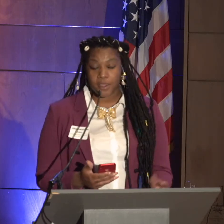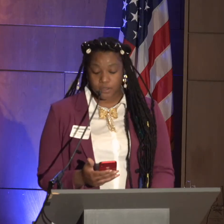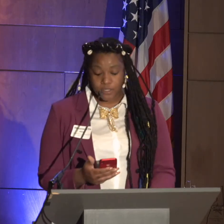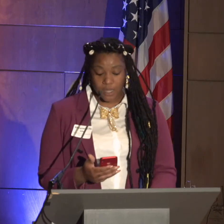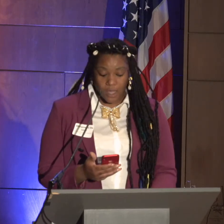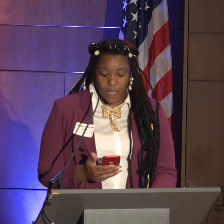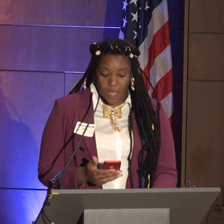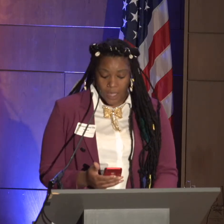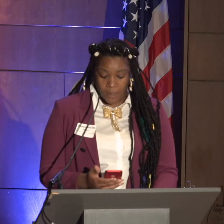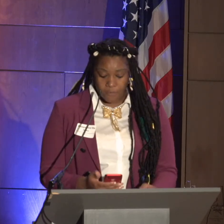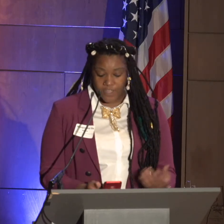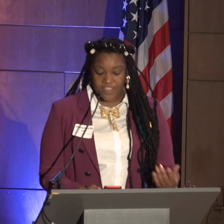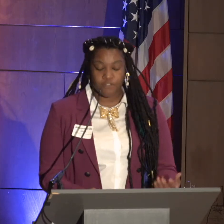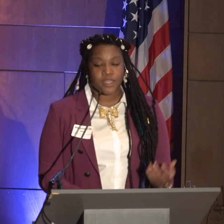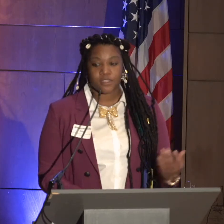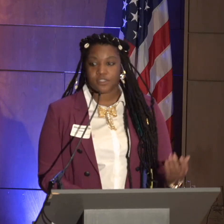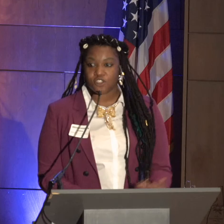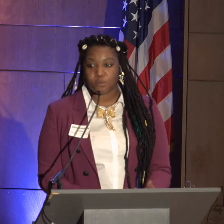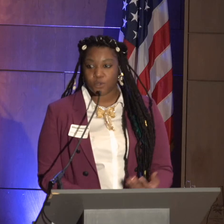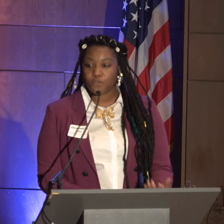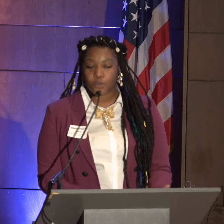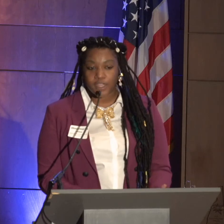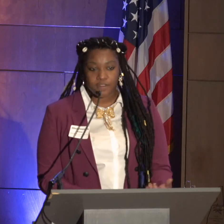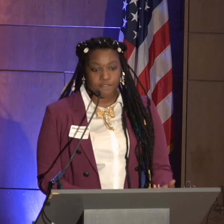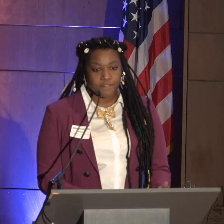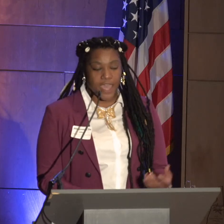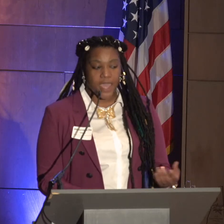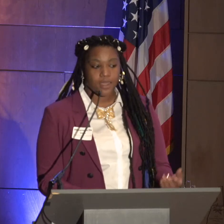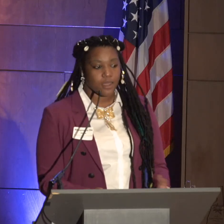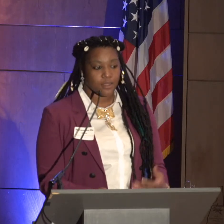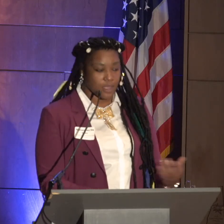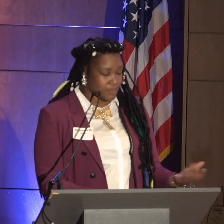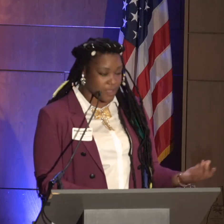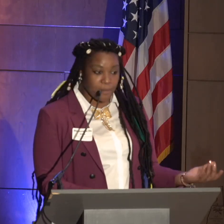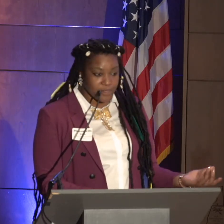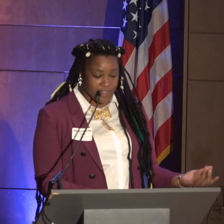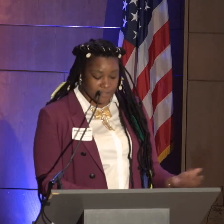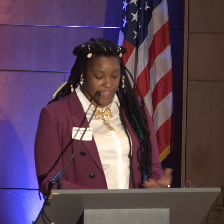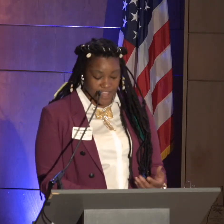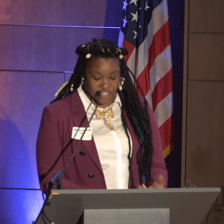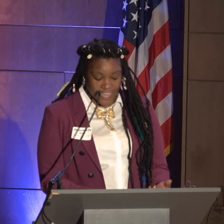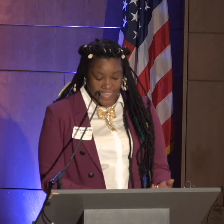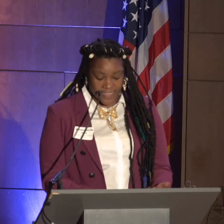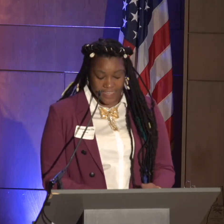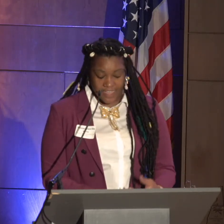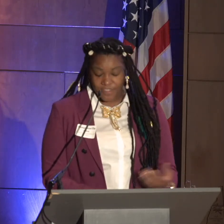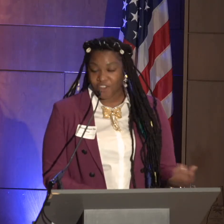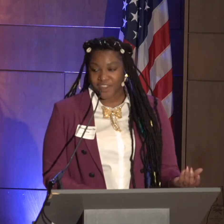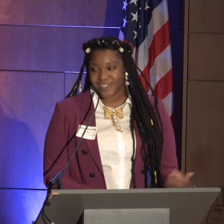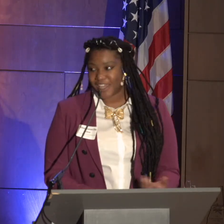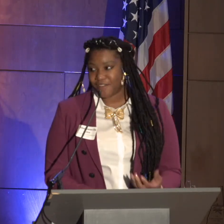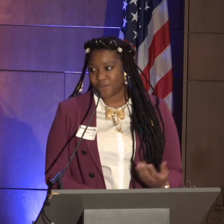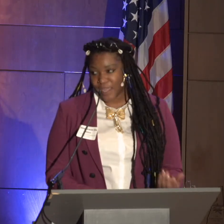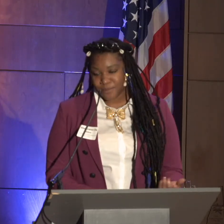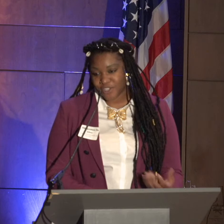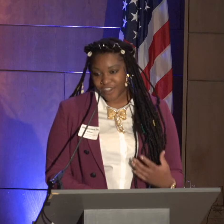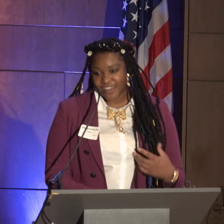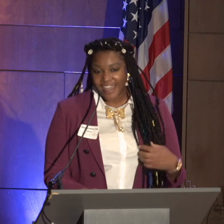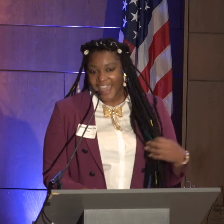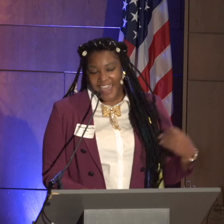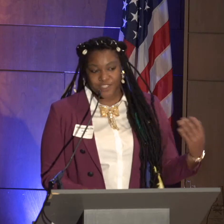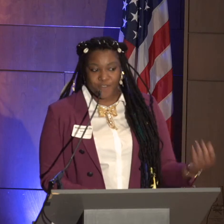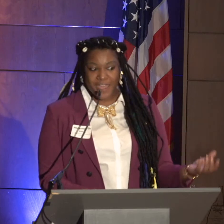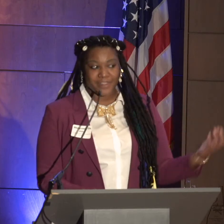my prayers, for giving me such a beautiful gift that uplift, educate the Granite State of New